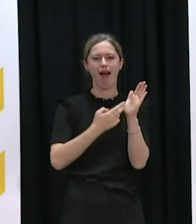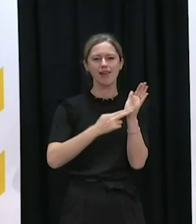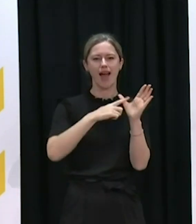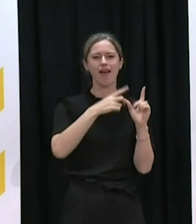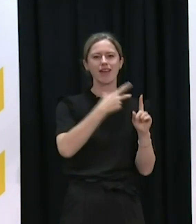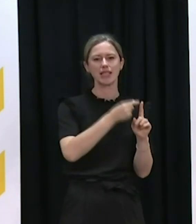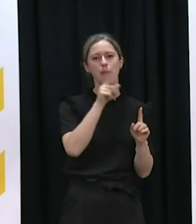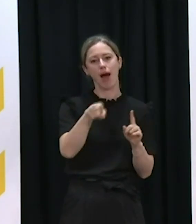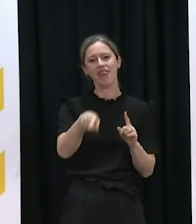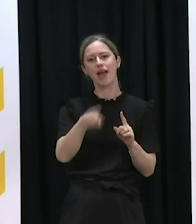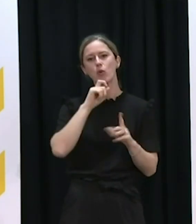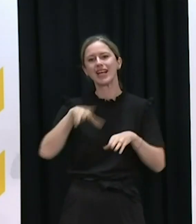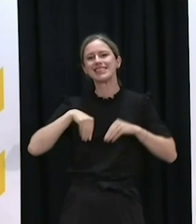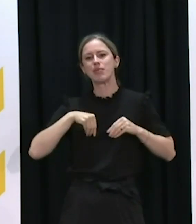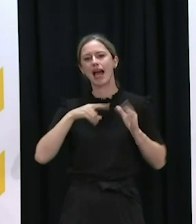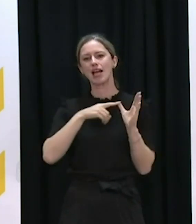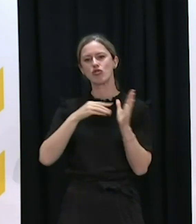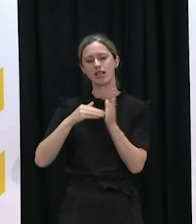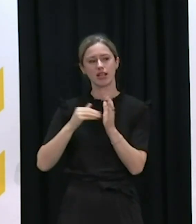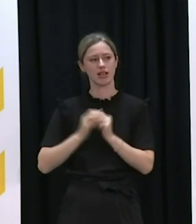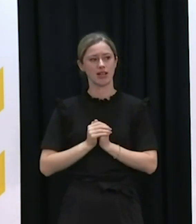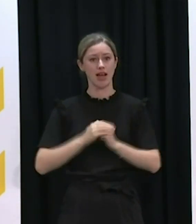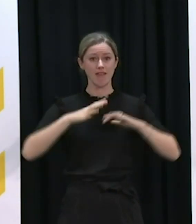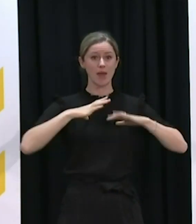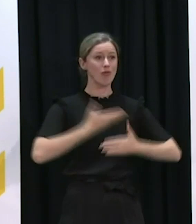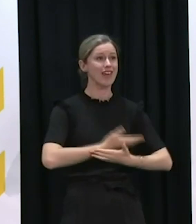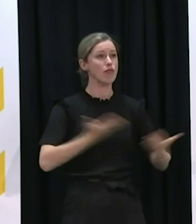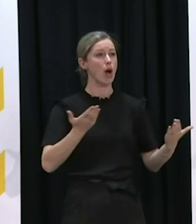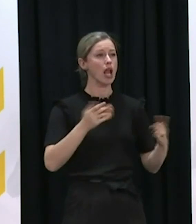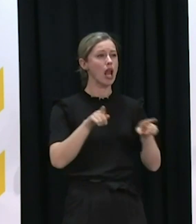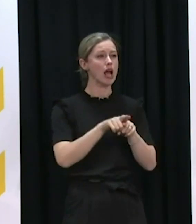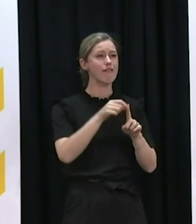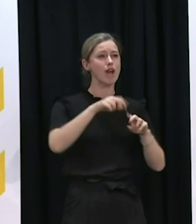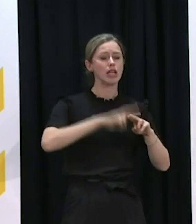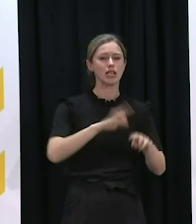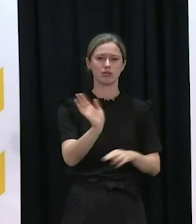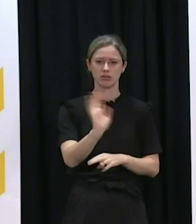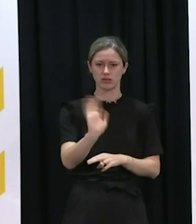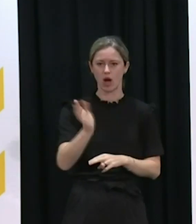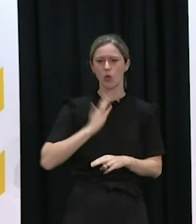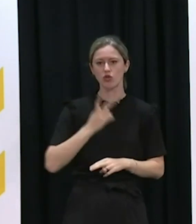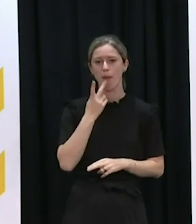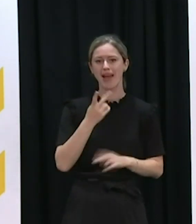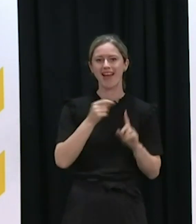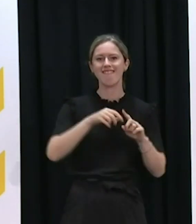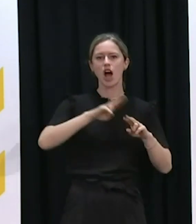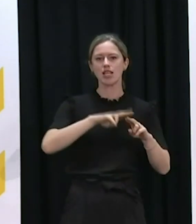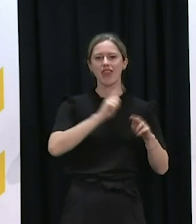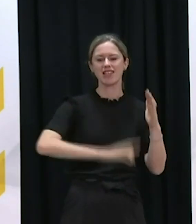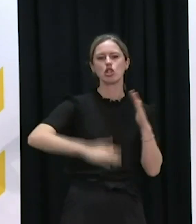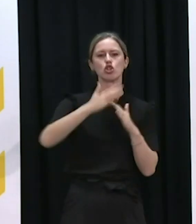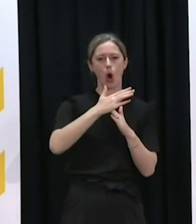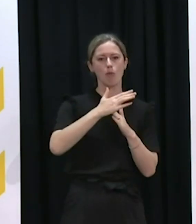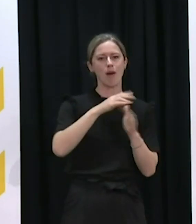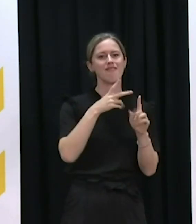willing to have the AstraZeneca vaccine. It won't be available as widely as the Pfizer vaccine, and I do want to reiterate that Pfizer remains, for